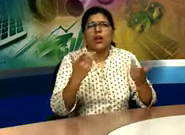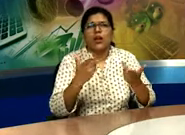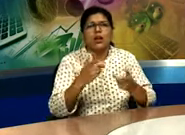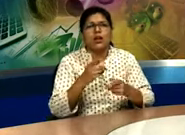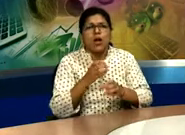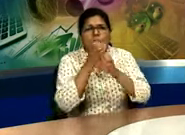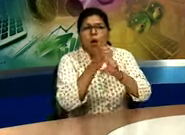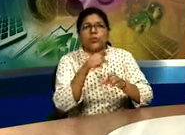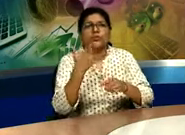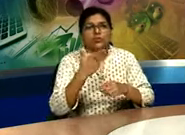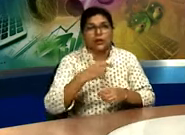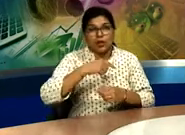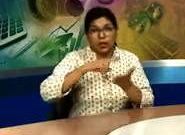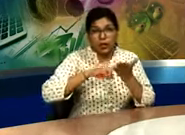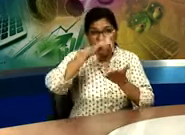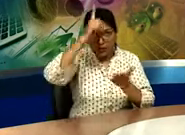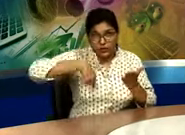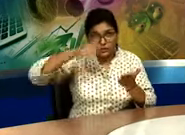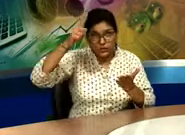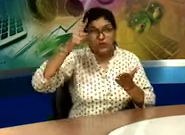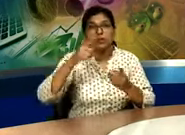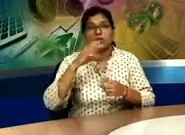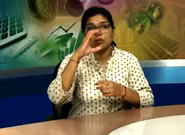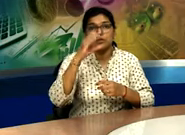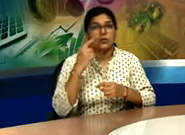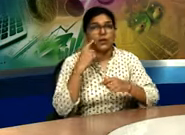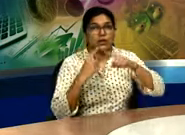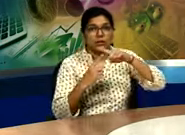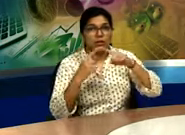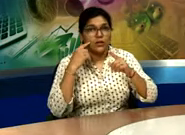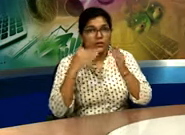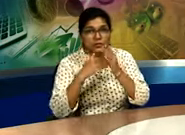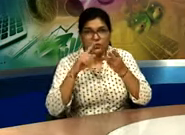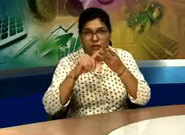Citizen Award for social forestry